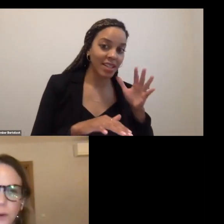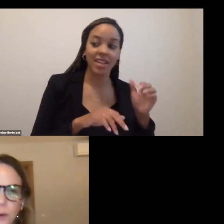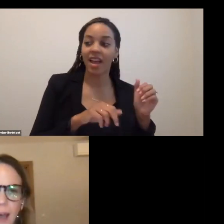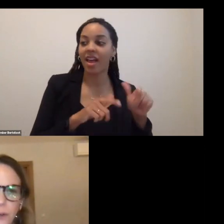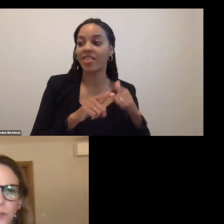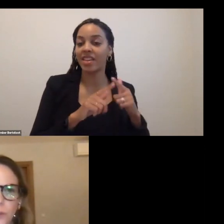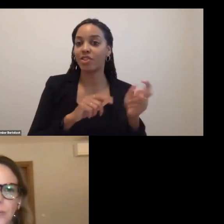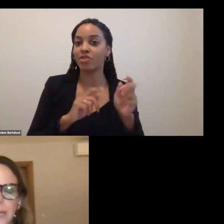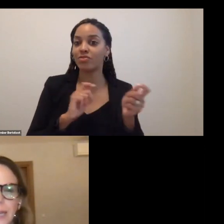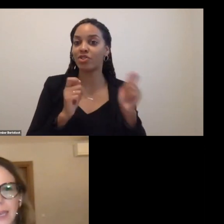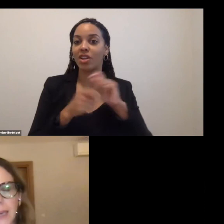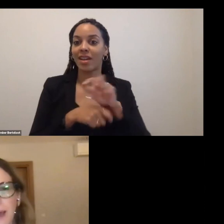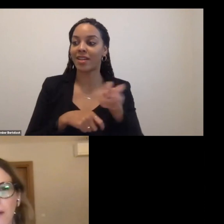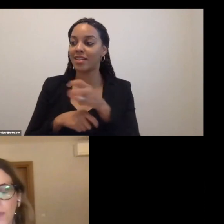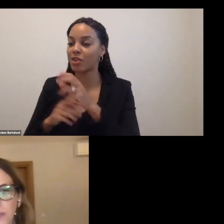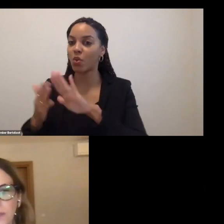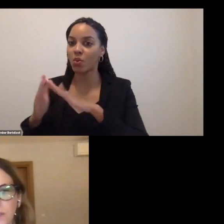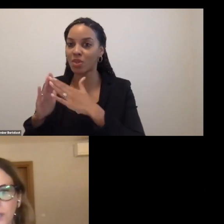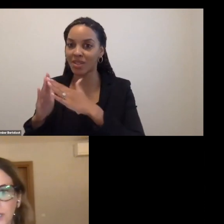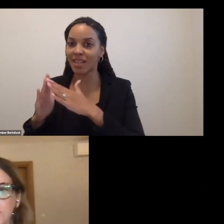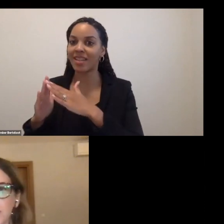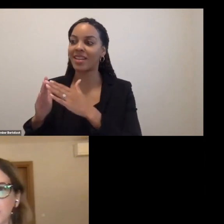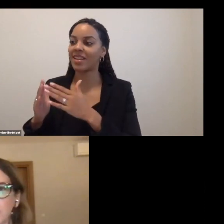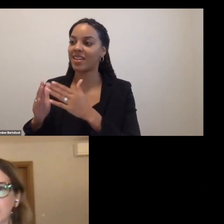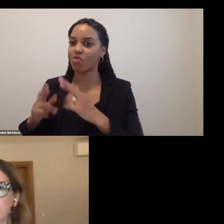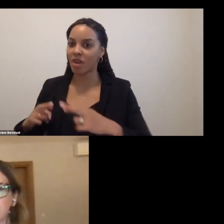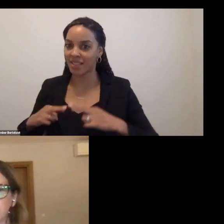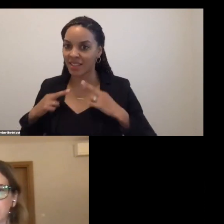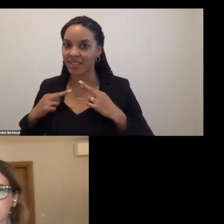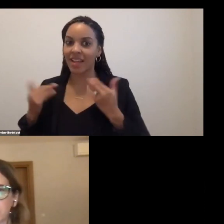So how do you think about this transformation?